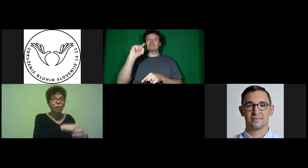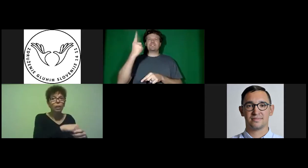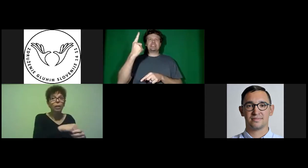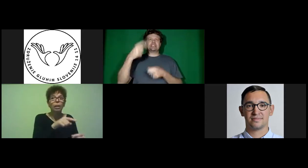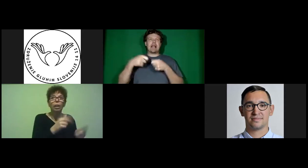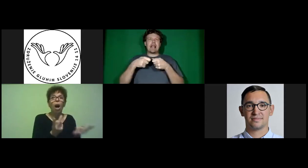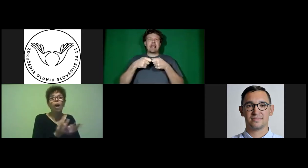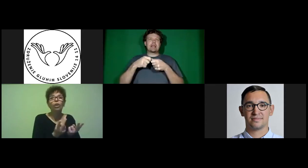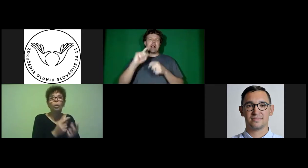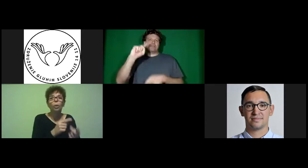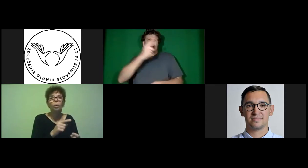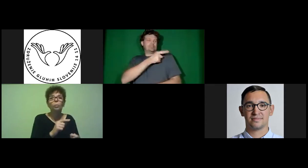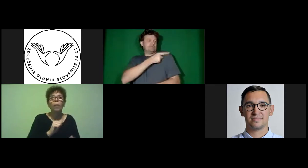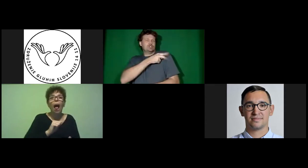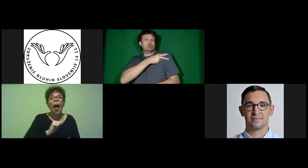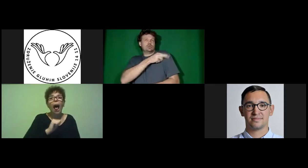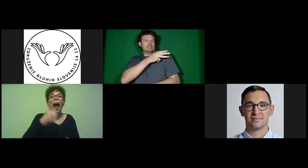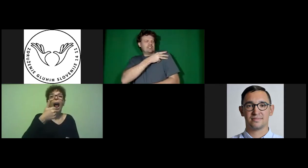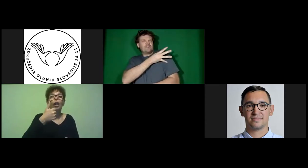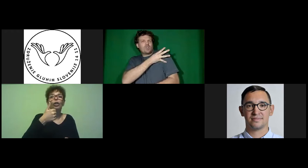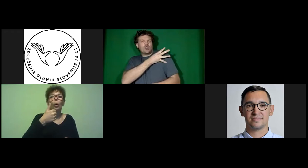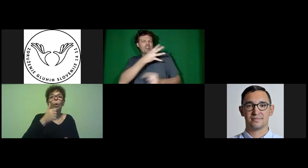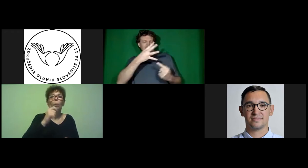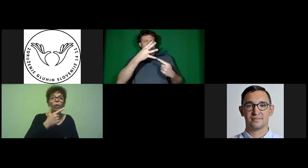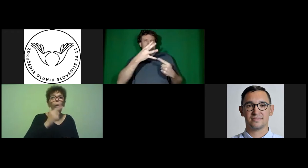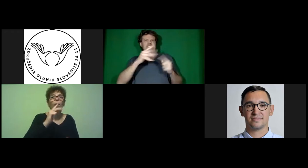and played in the deaf team